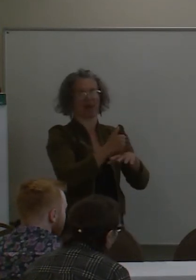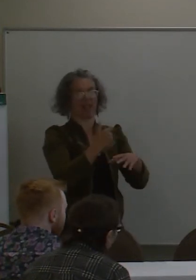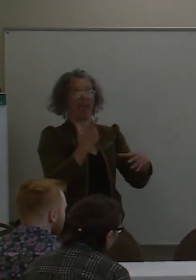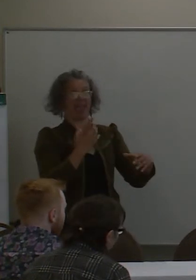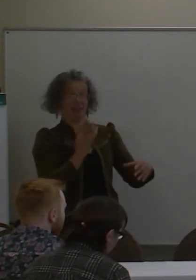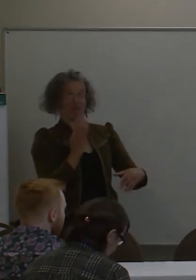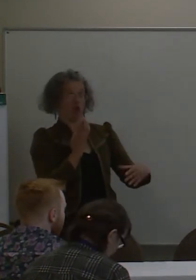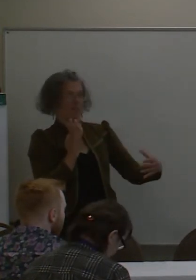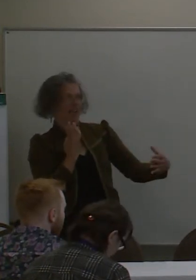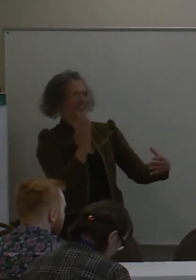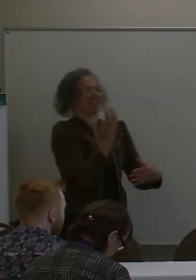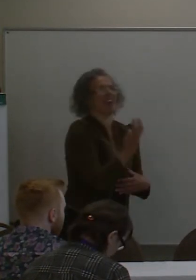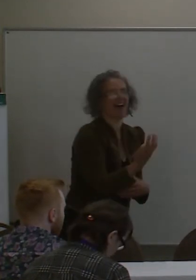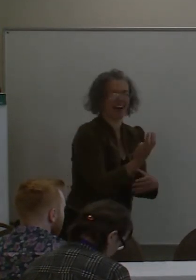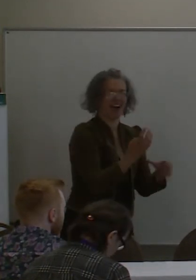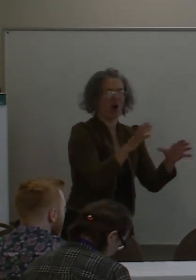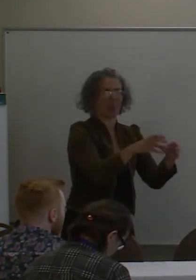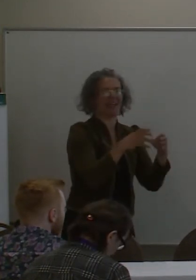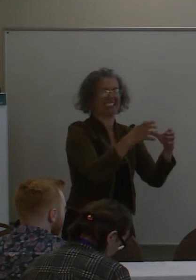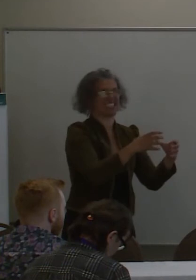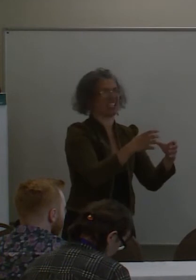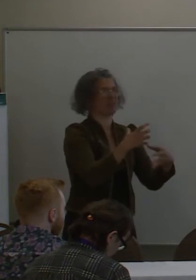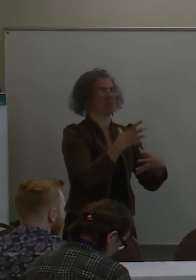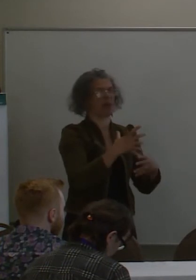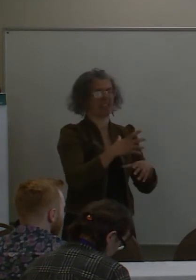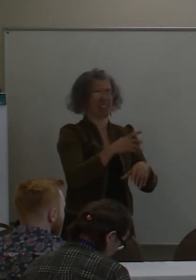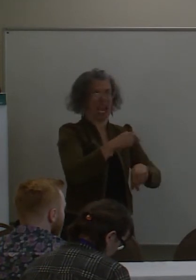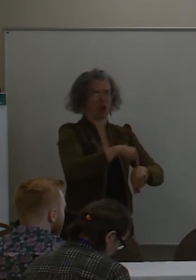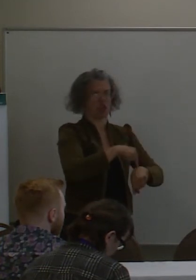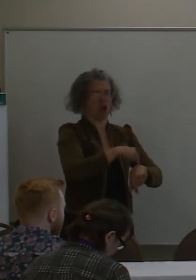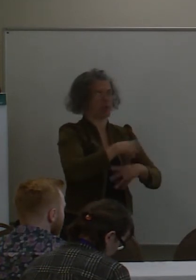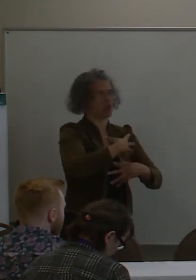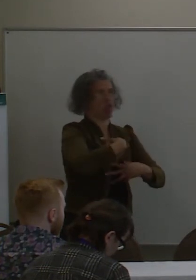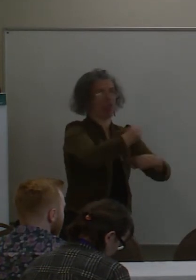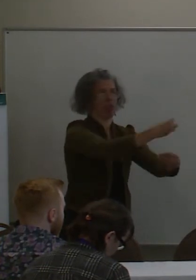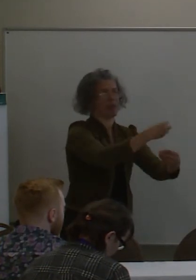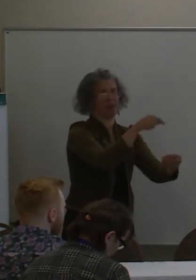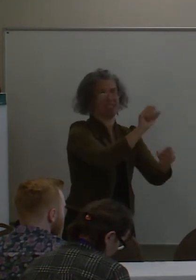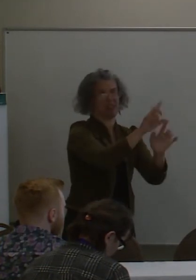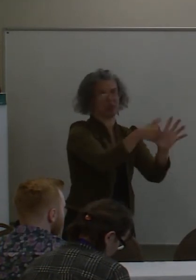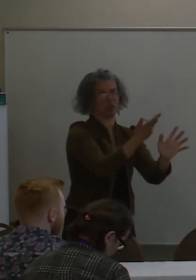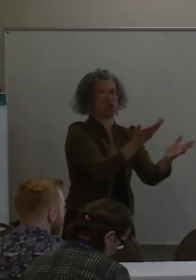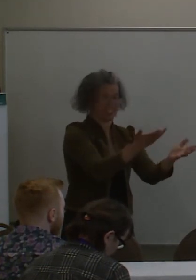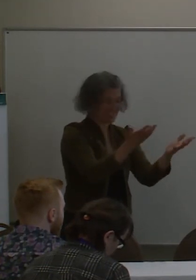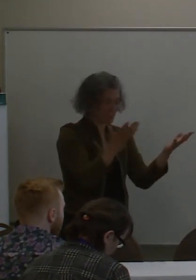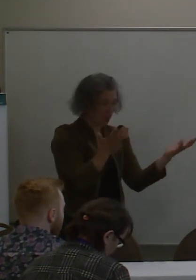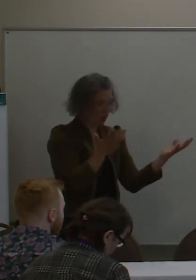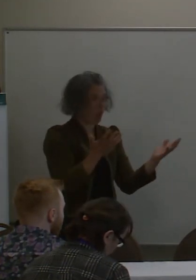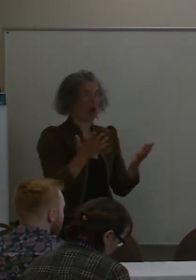great experience, but took up all our time for a really long time. So our collections are